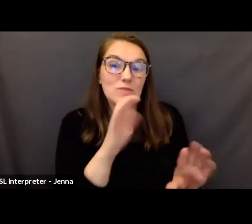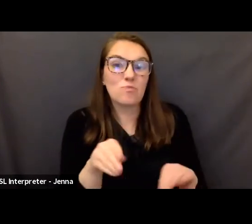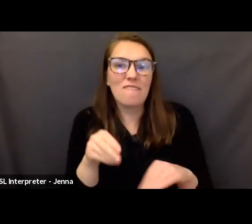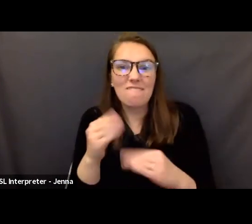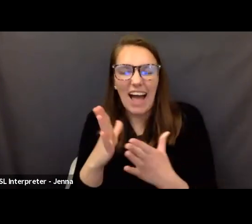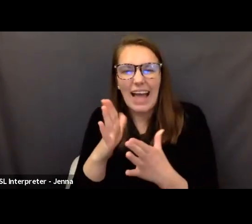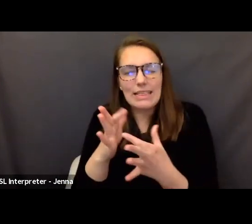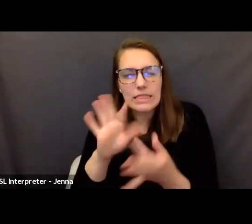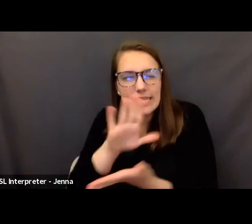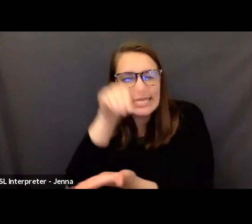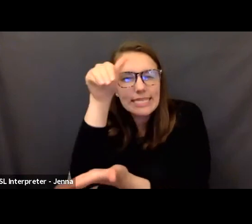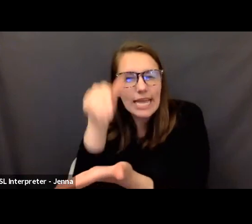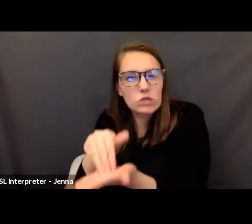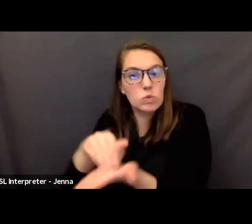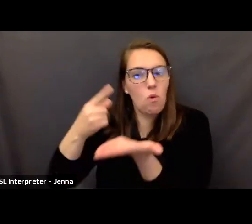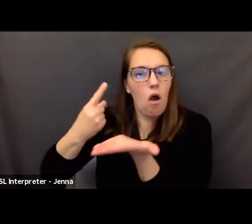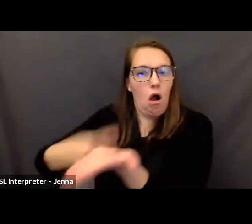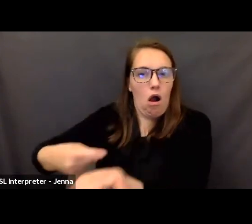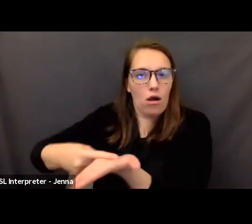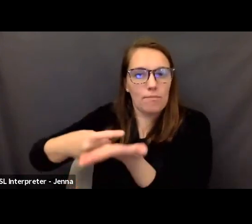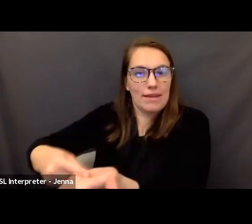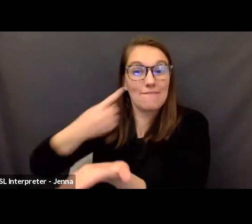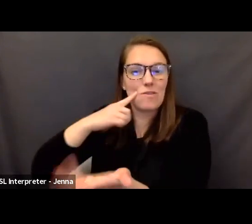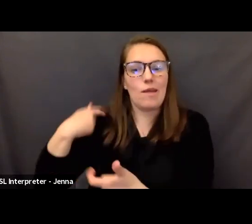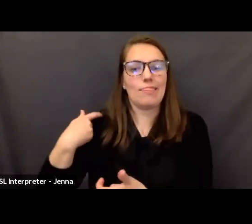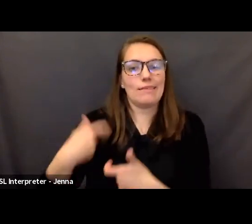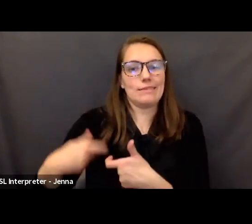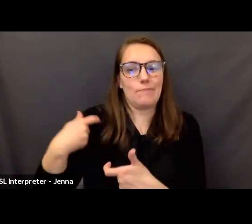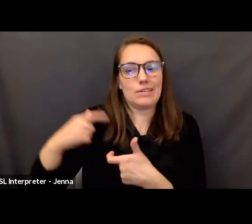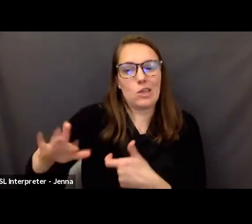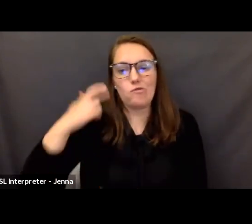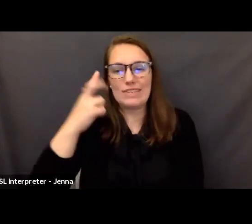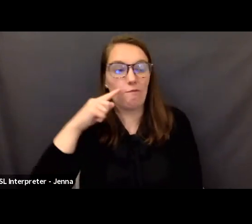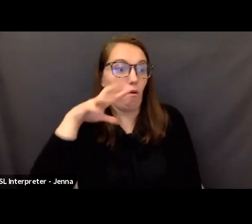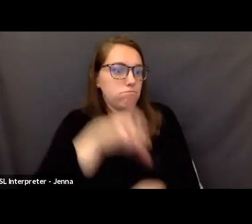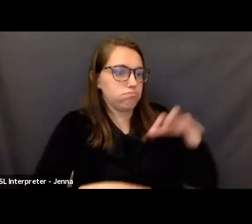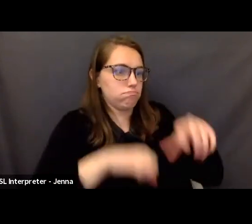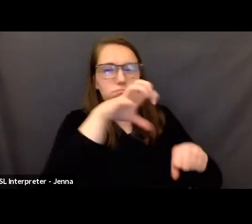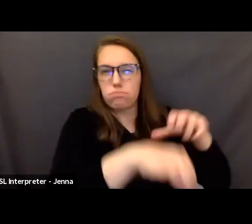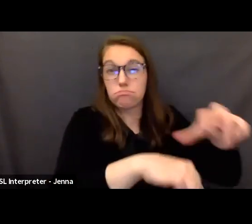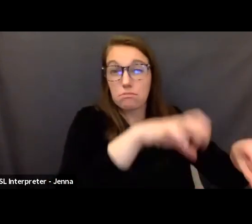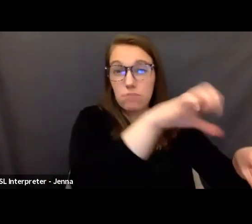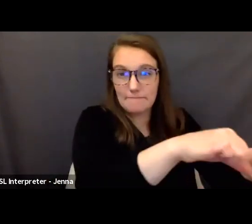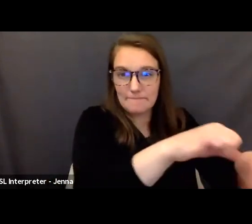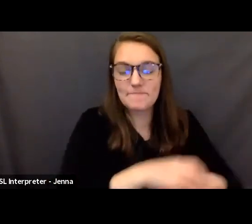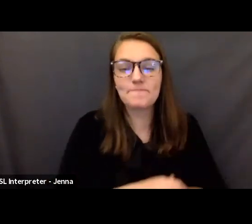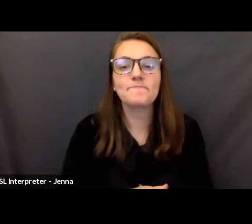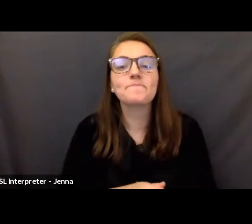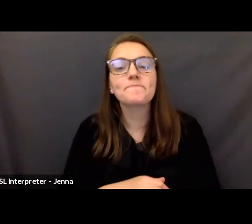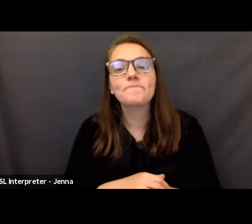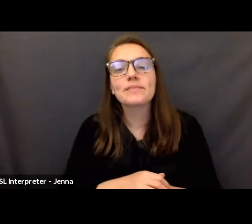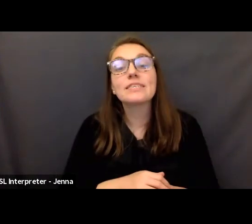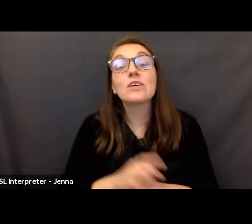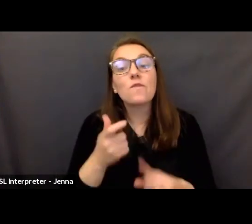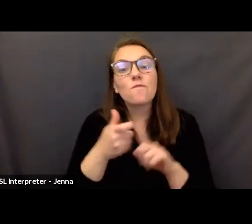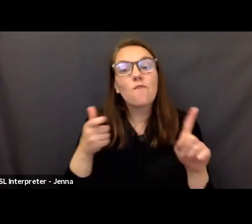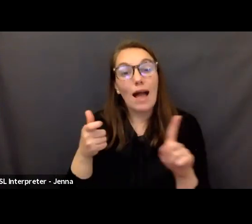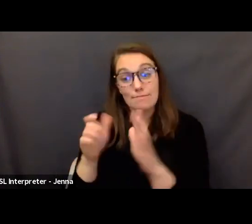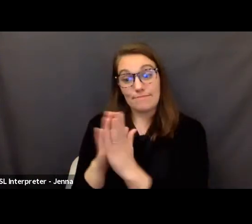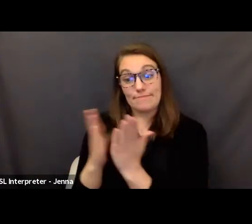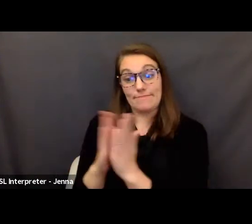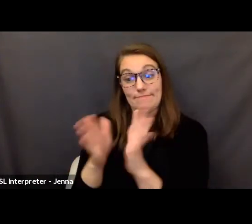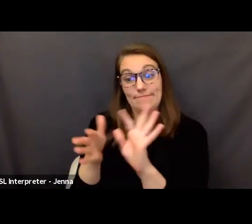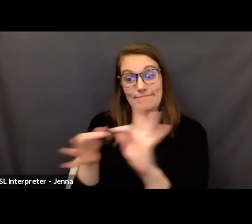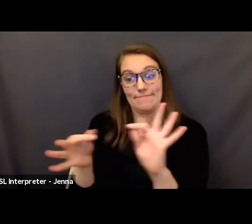rationale. Now, in Mayer's commentary on Distinction 44, Book 2 of the Sentences, he takes up the question of whether or not it's legitimate